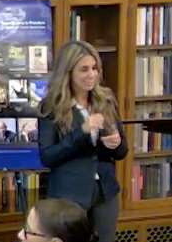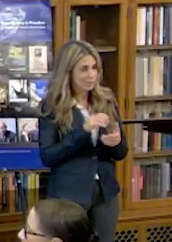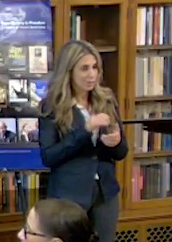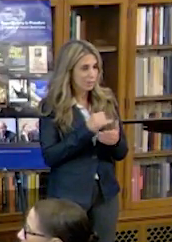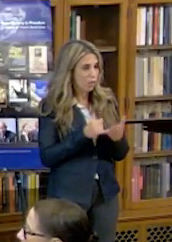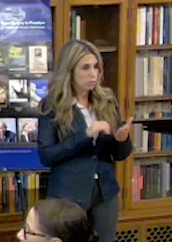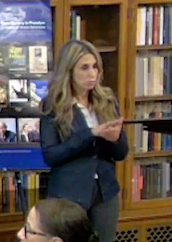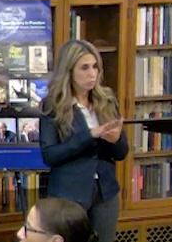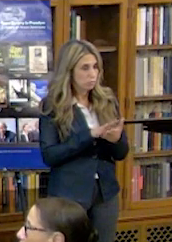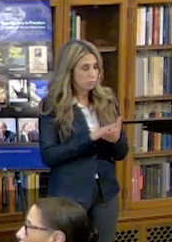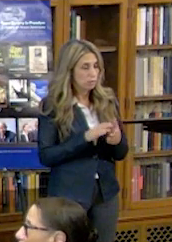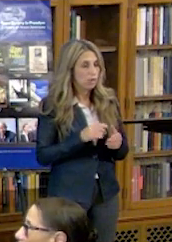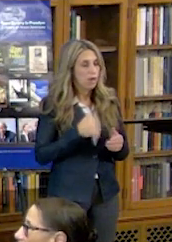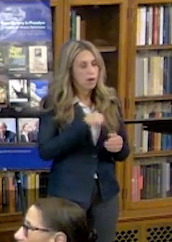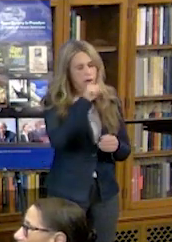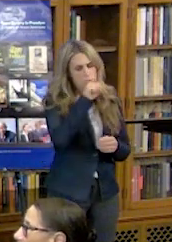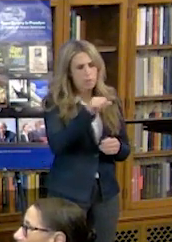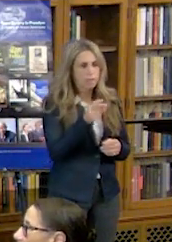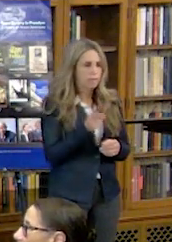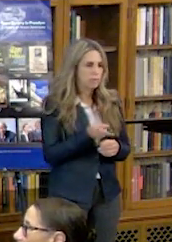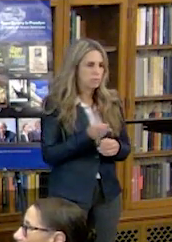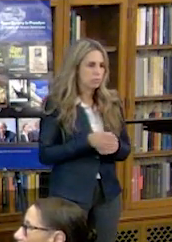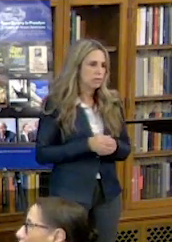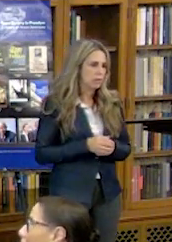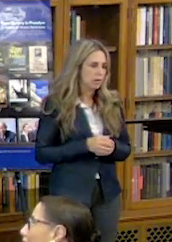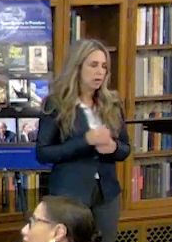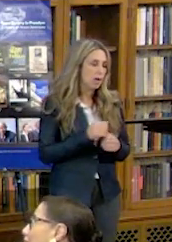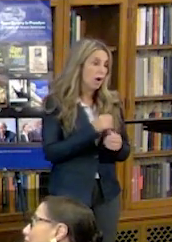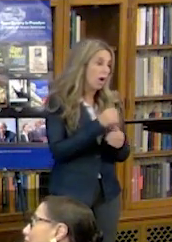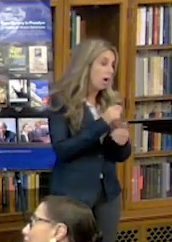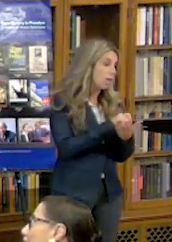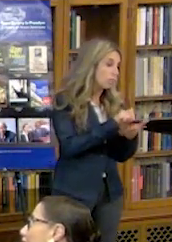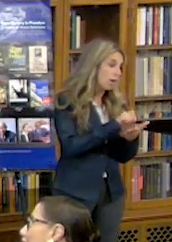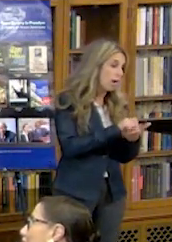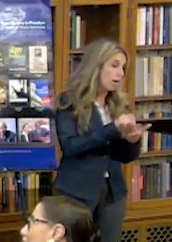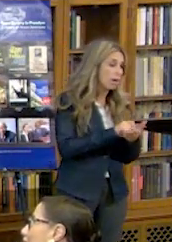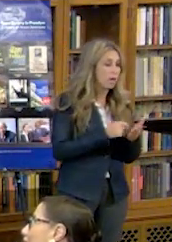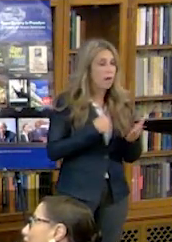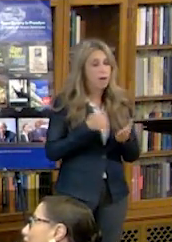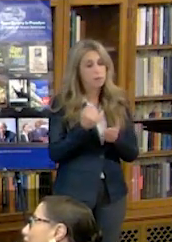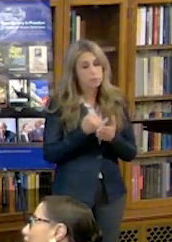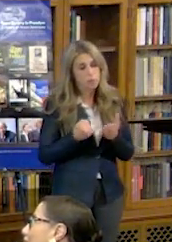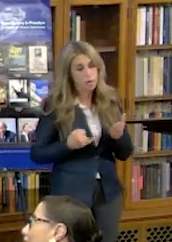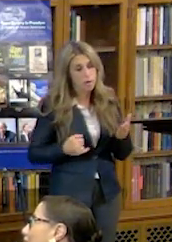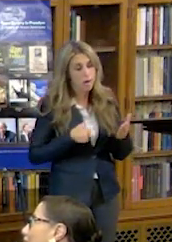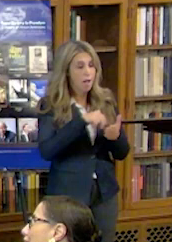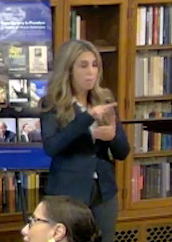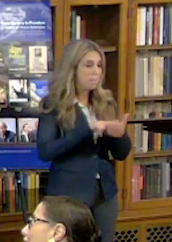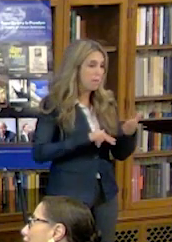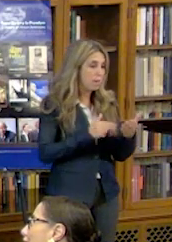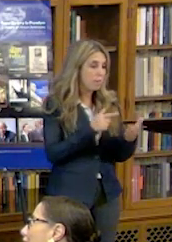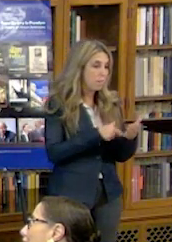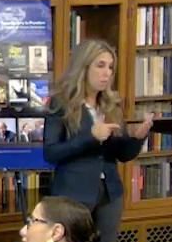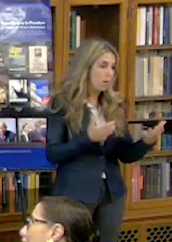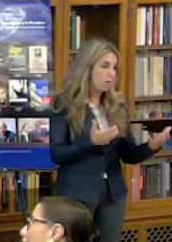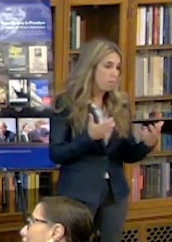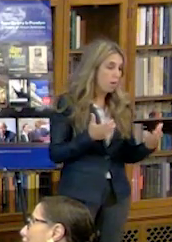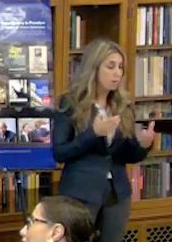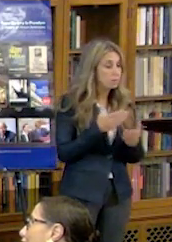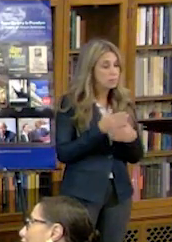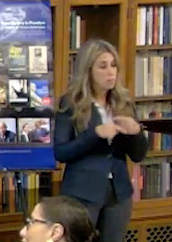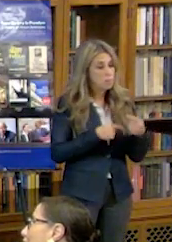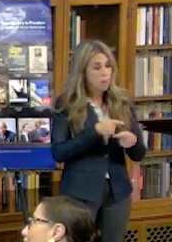I just love history and I write and I draw and I paint what I want and some of it is on black